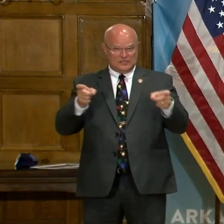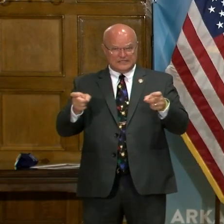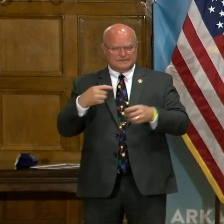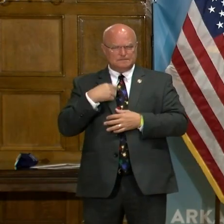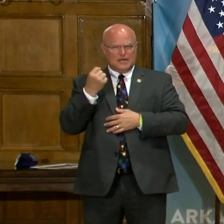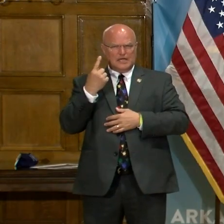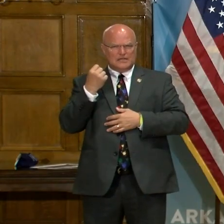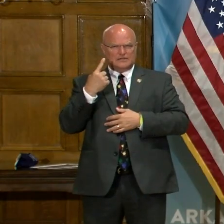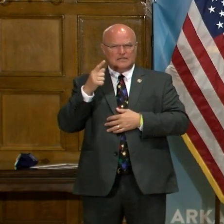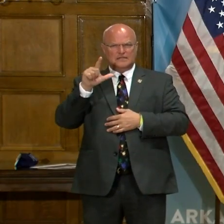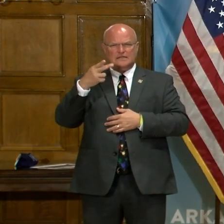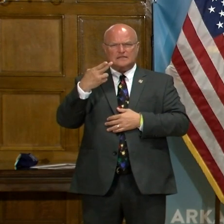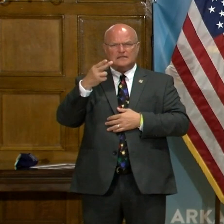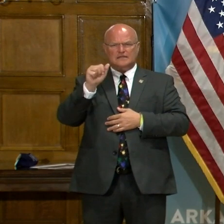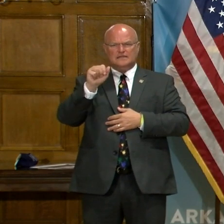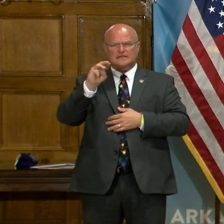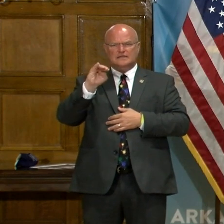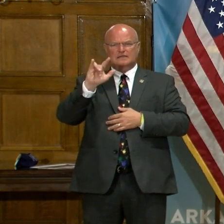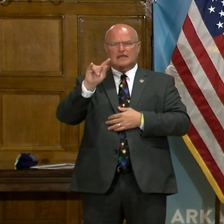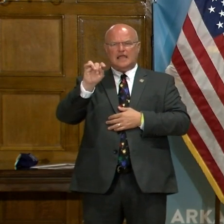my understanding that Lake Hamilton